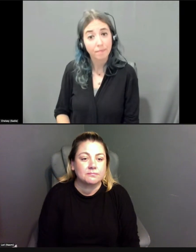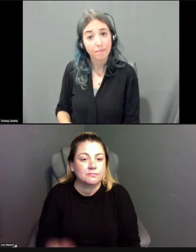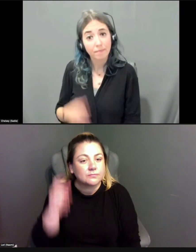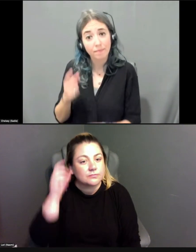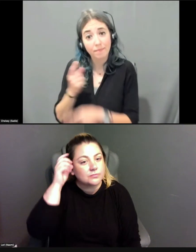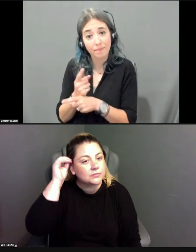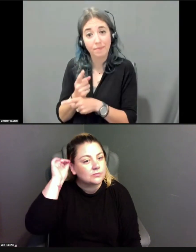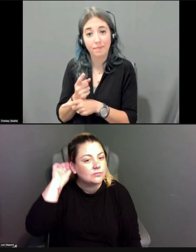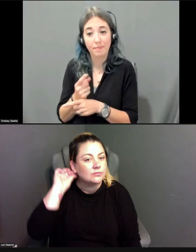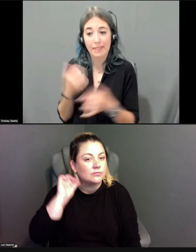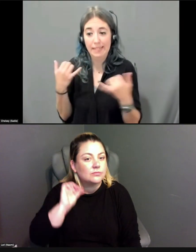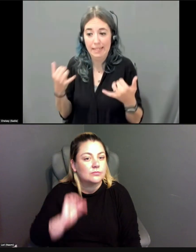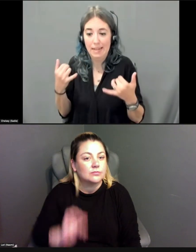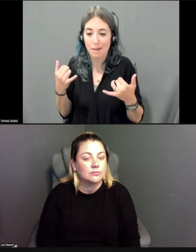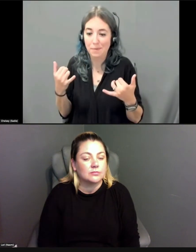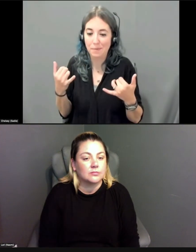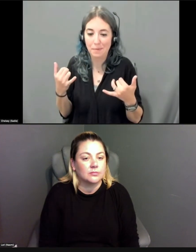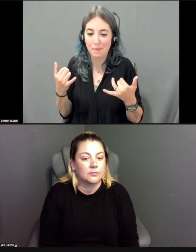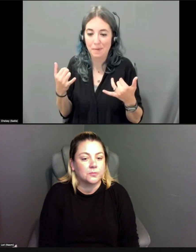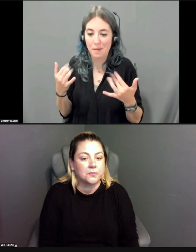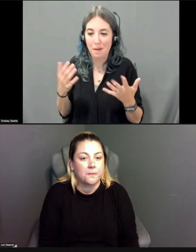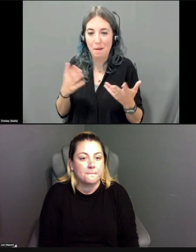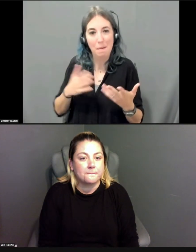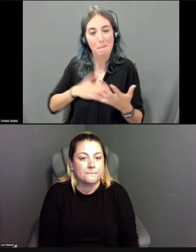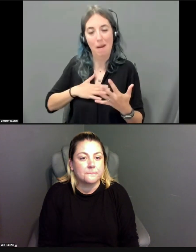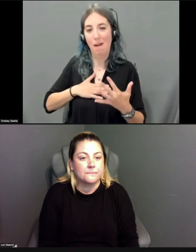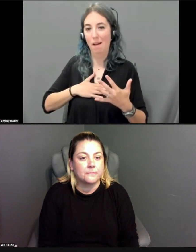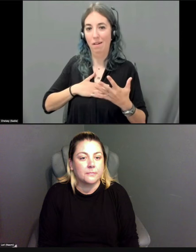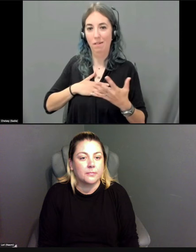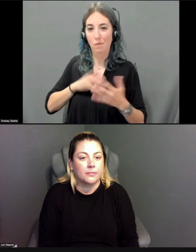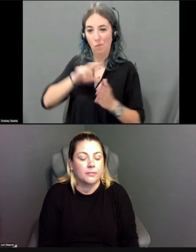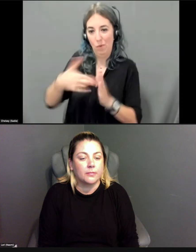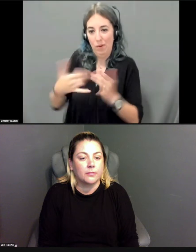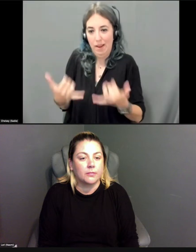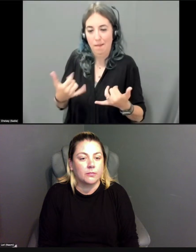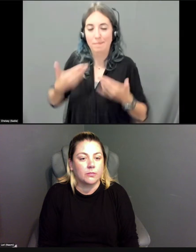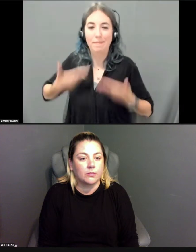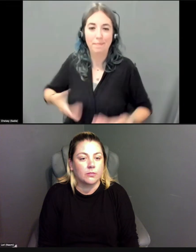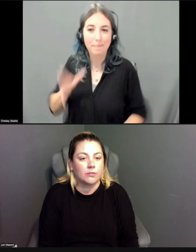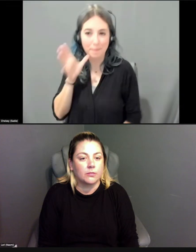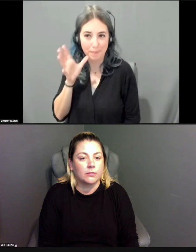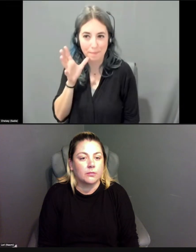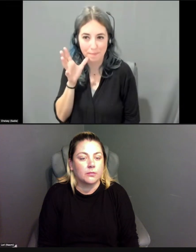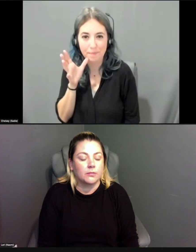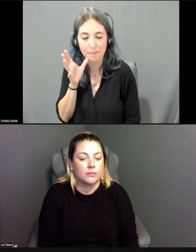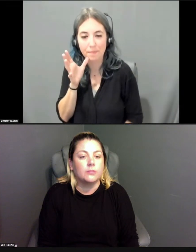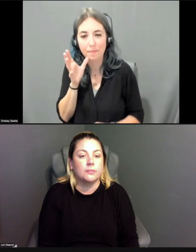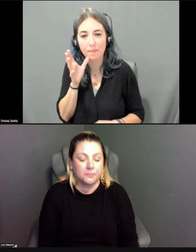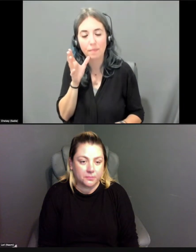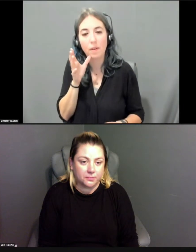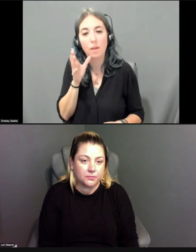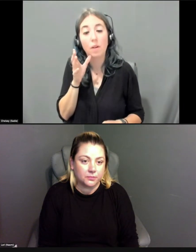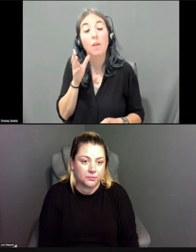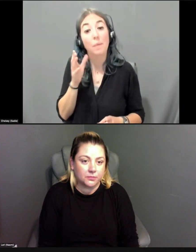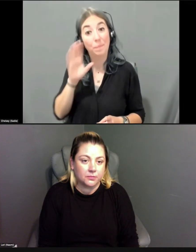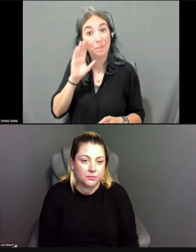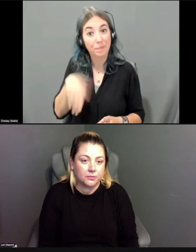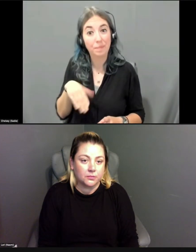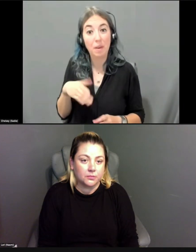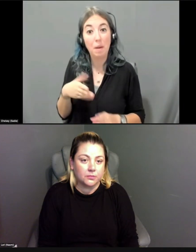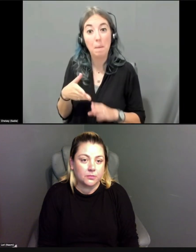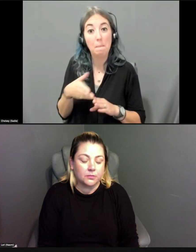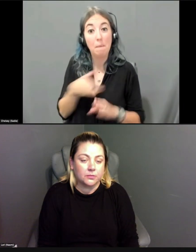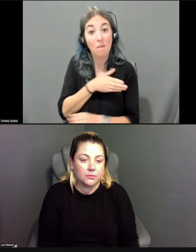right now, but I'd always heard, like prior to becoming a parent, you always read people posting